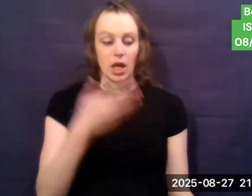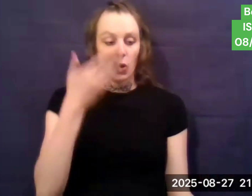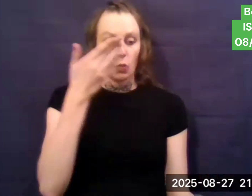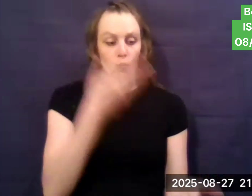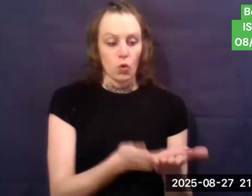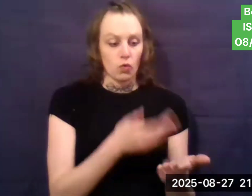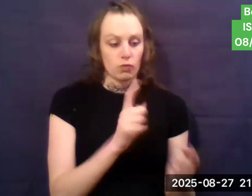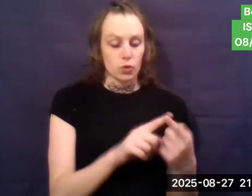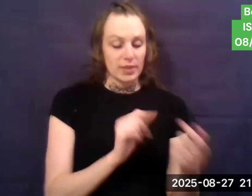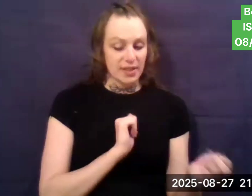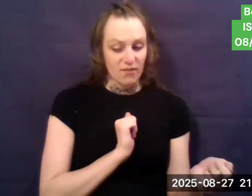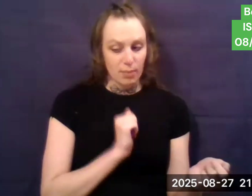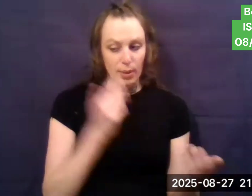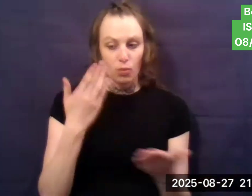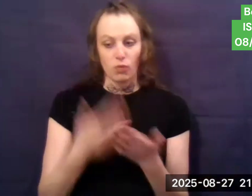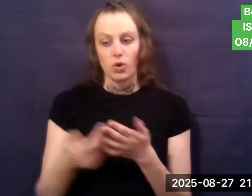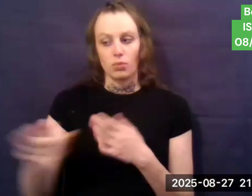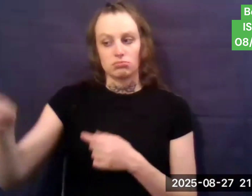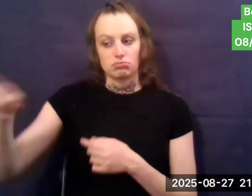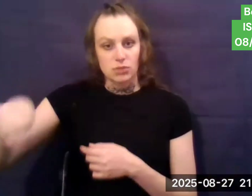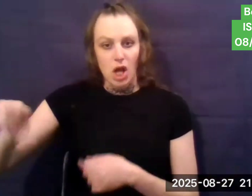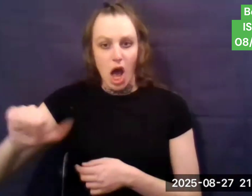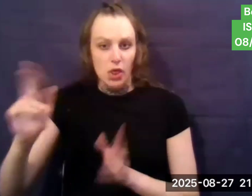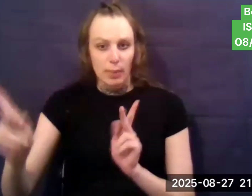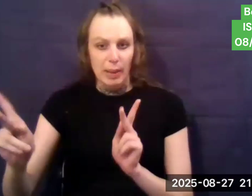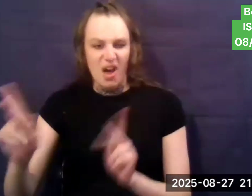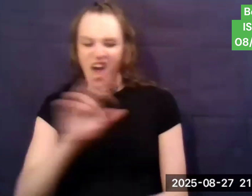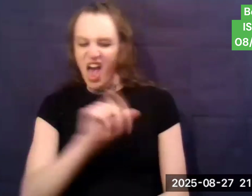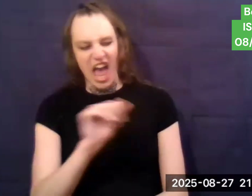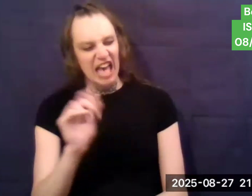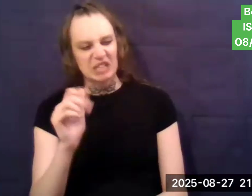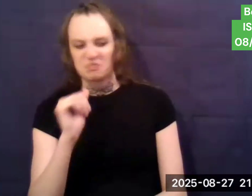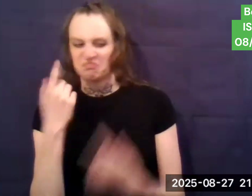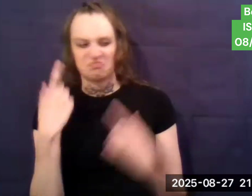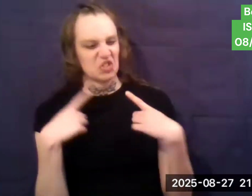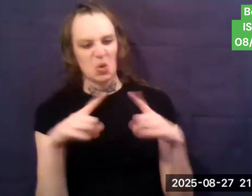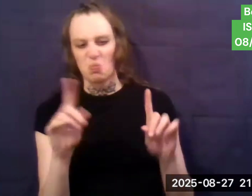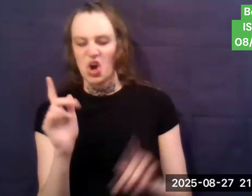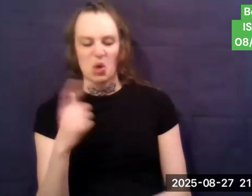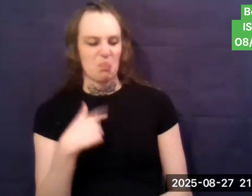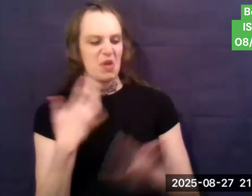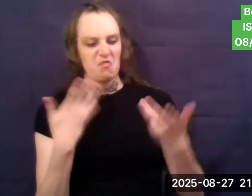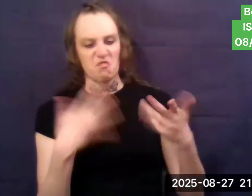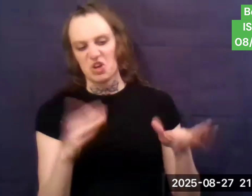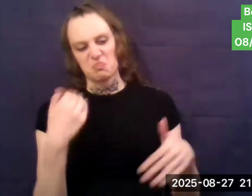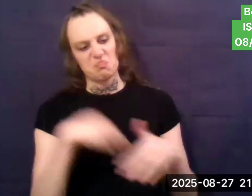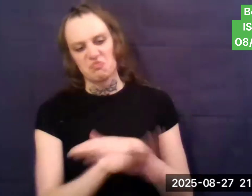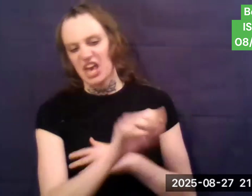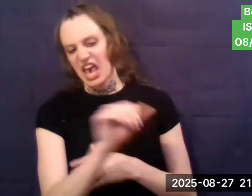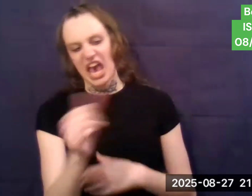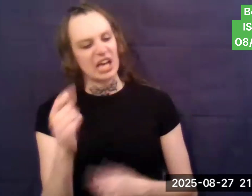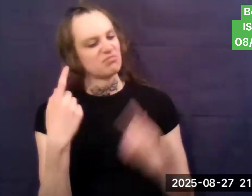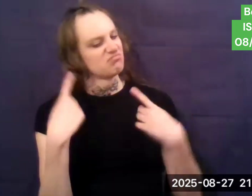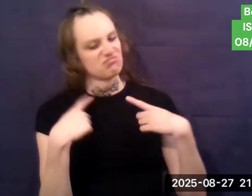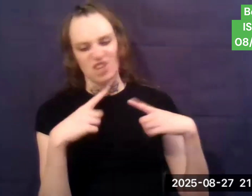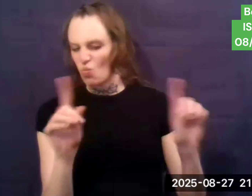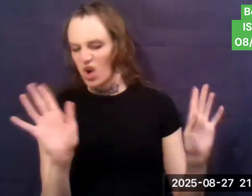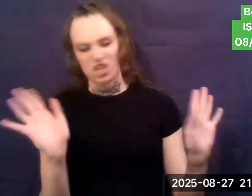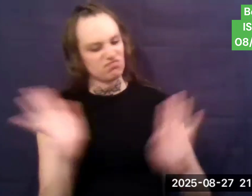people who were like, "Nah, that doesn't work. Nah, I've been in those rooms before. That program doesn't work." Or these